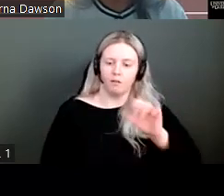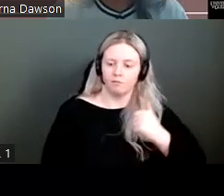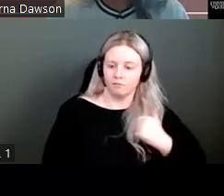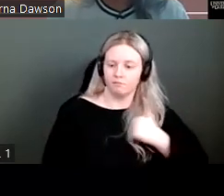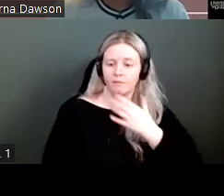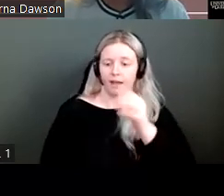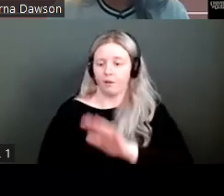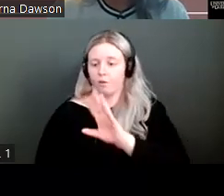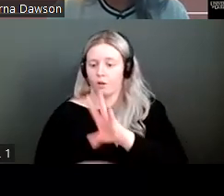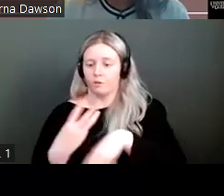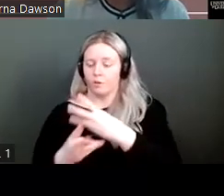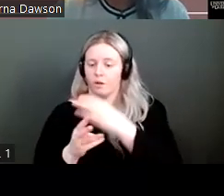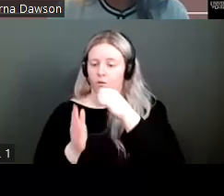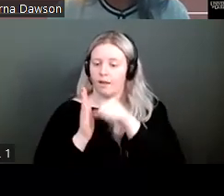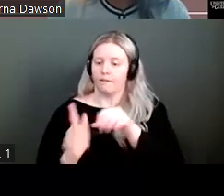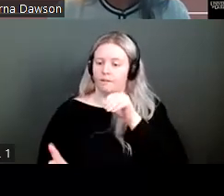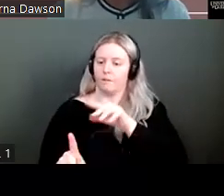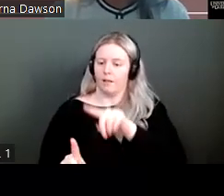these particular issues.